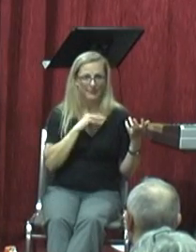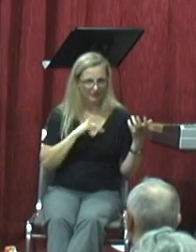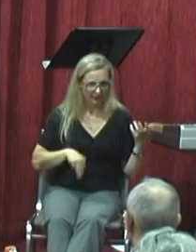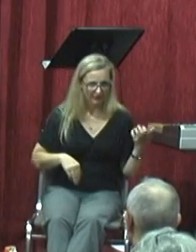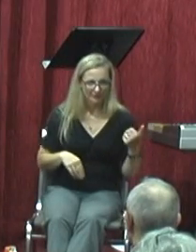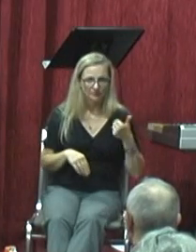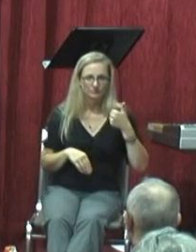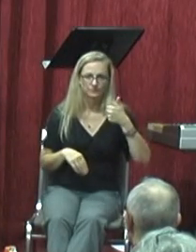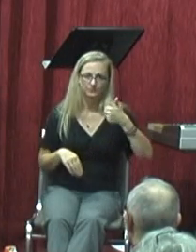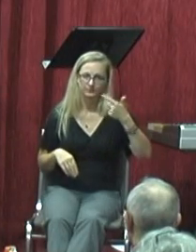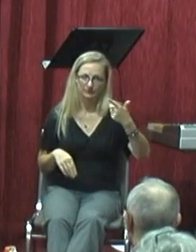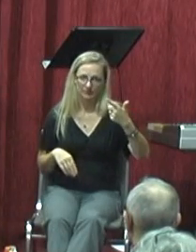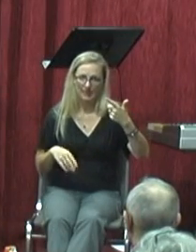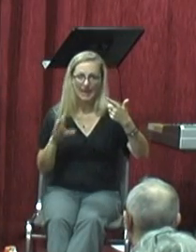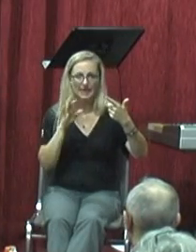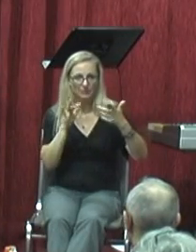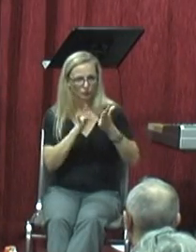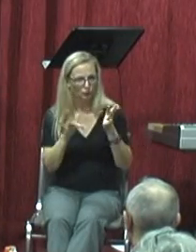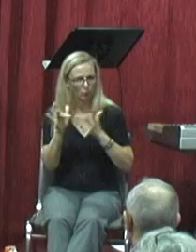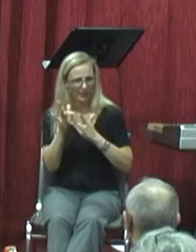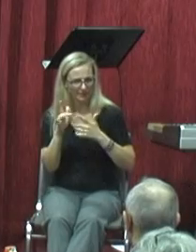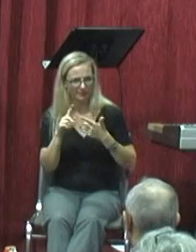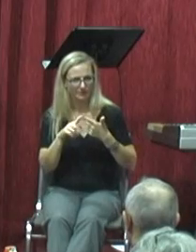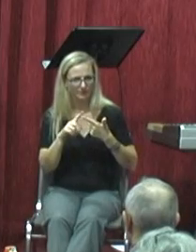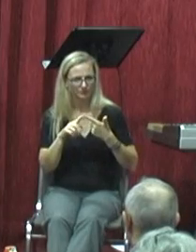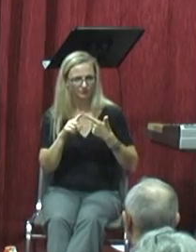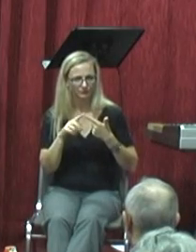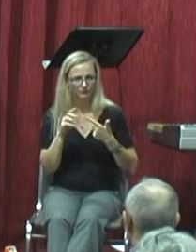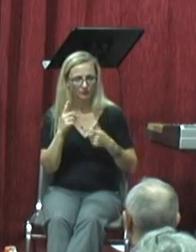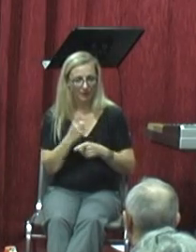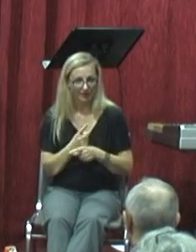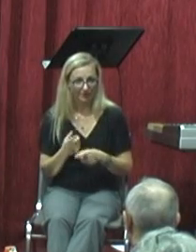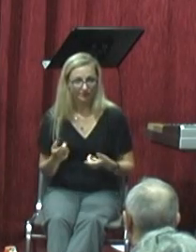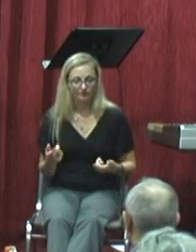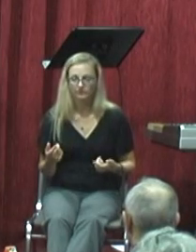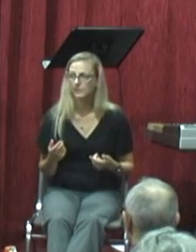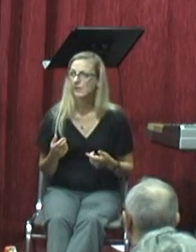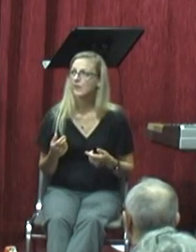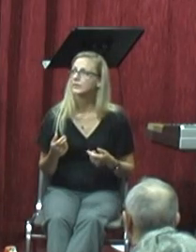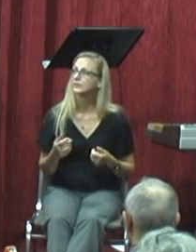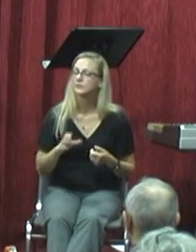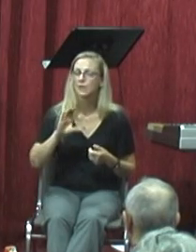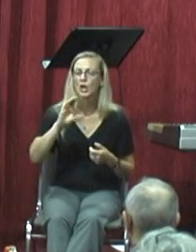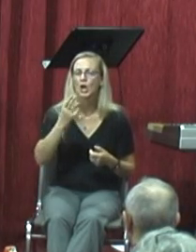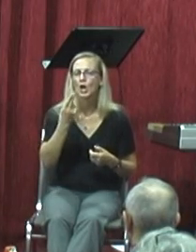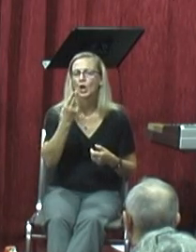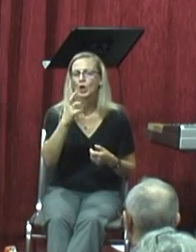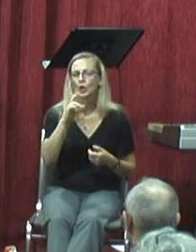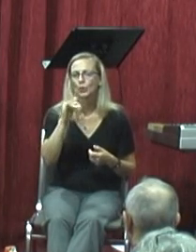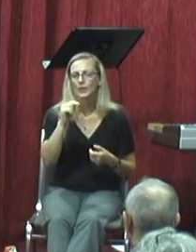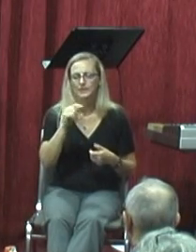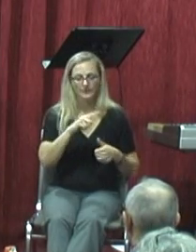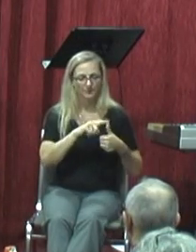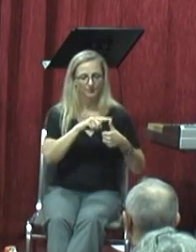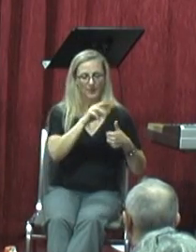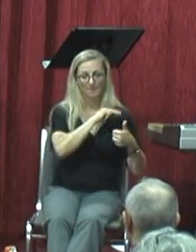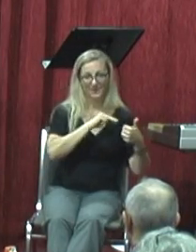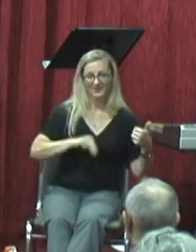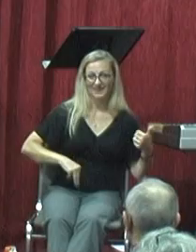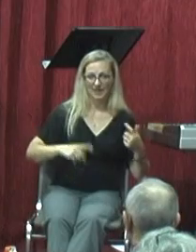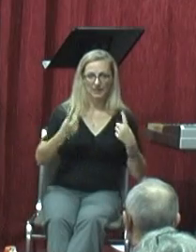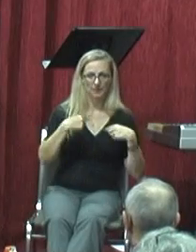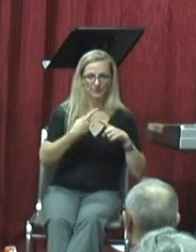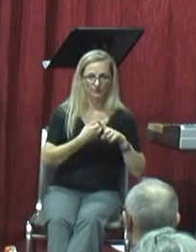Messiah and Christ. Those are the two titles, right? Now, Messiah comes from a